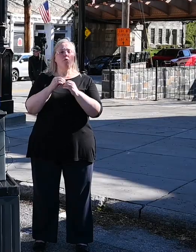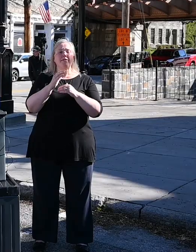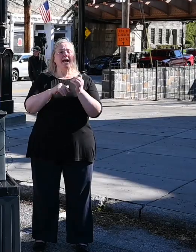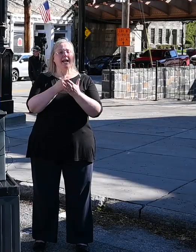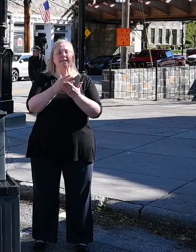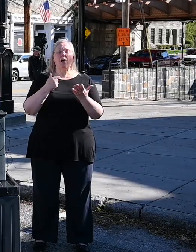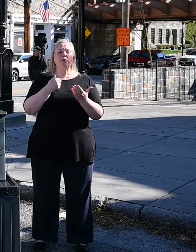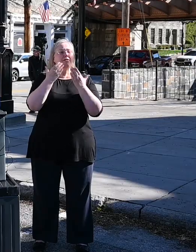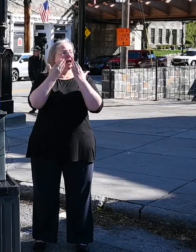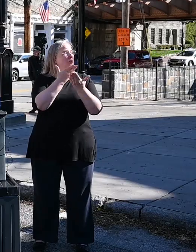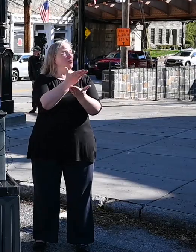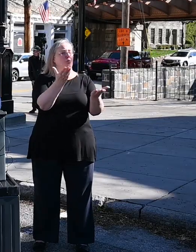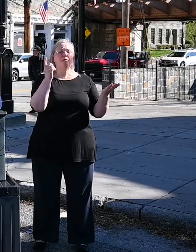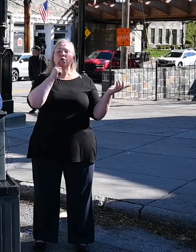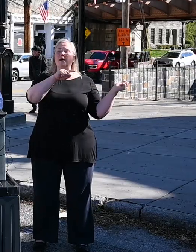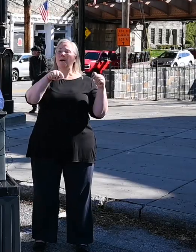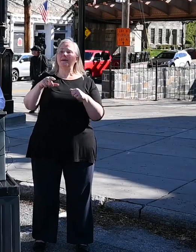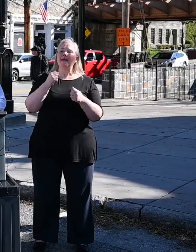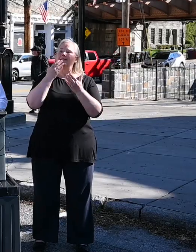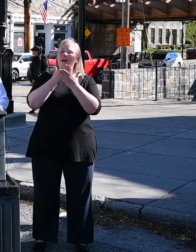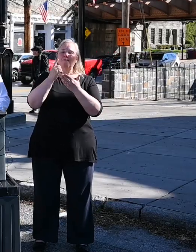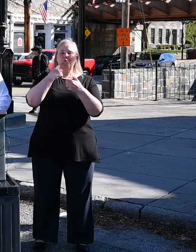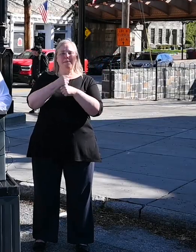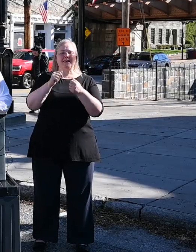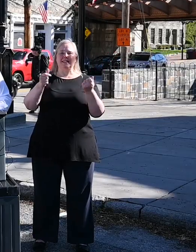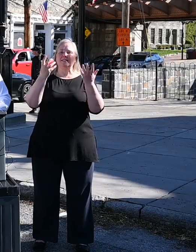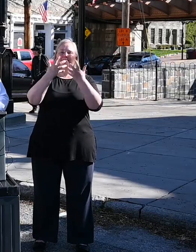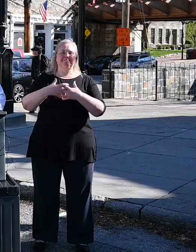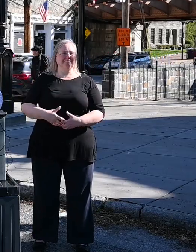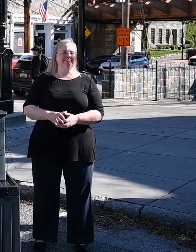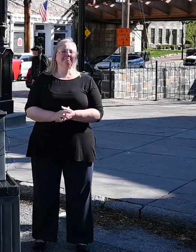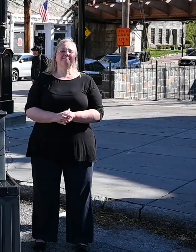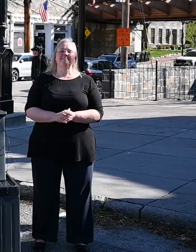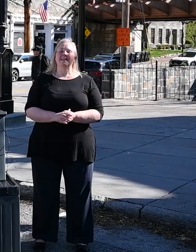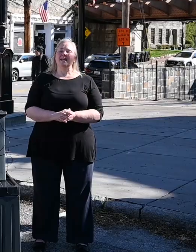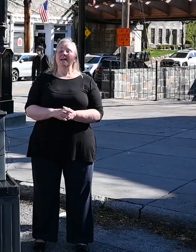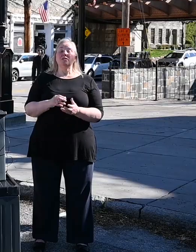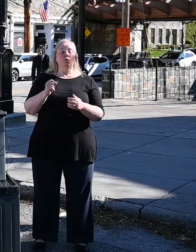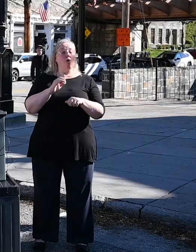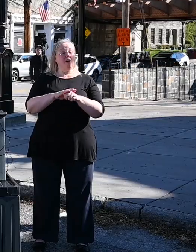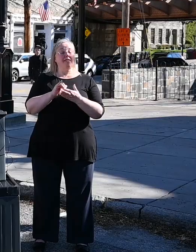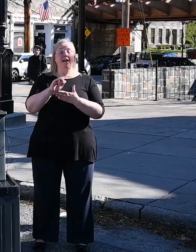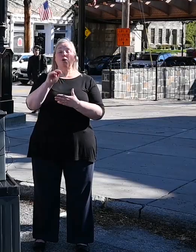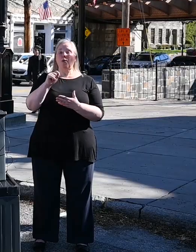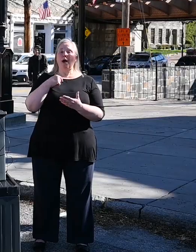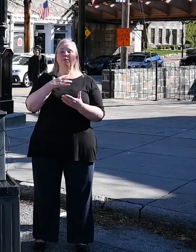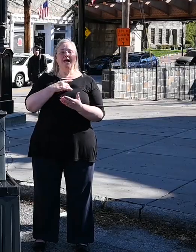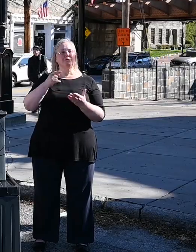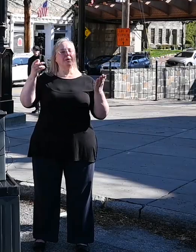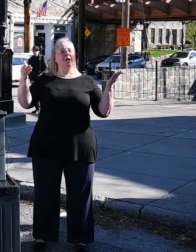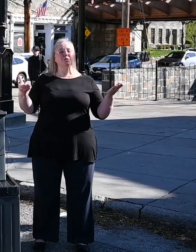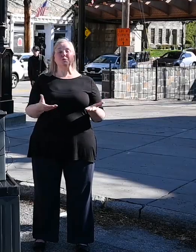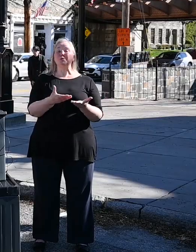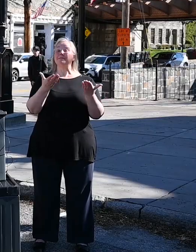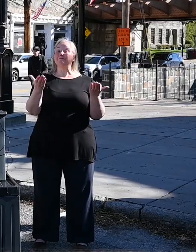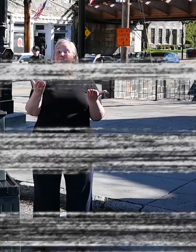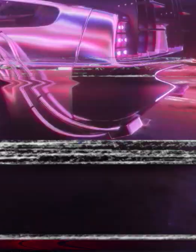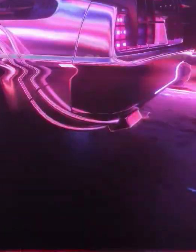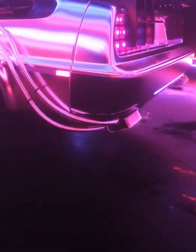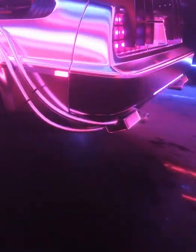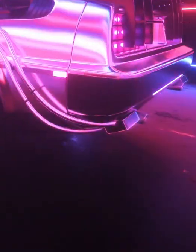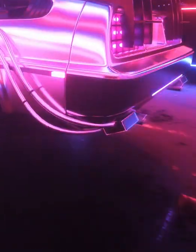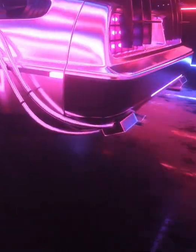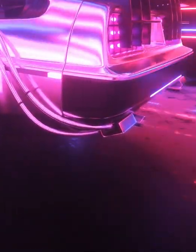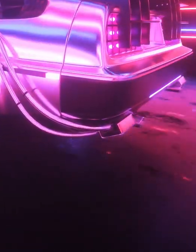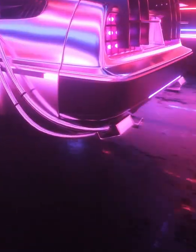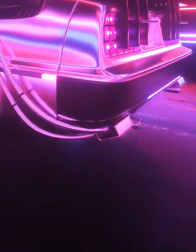for being here, and thank you for making this possible. So on that note, I would like to introduce our County